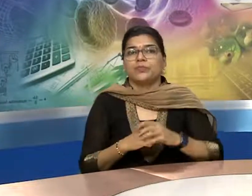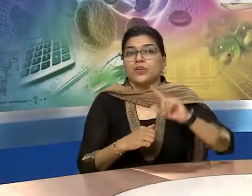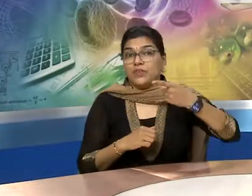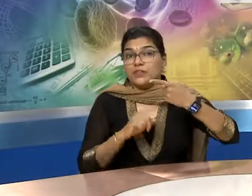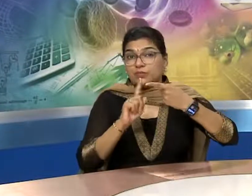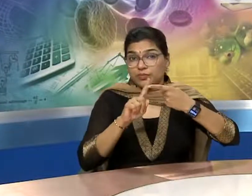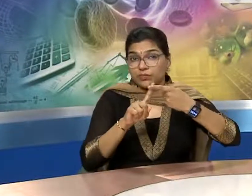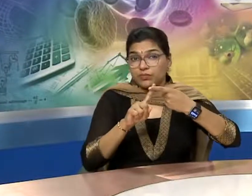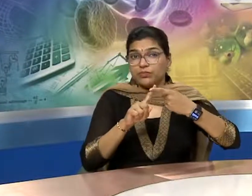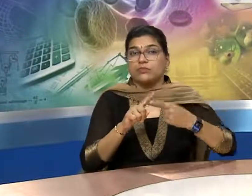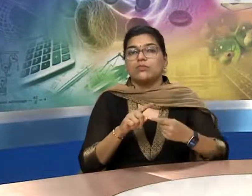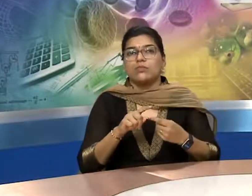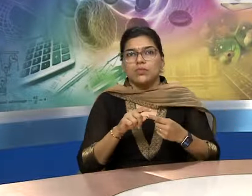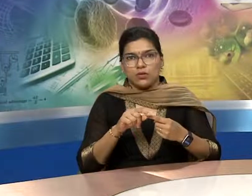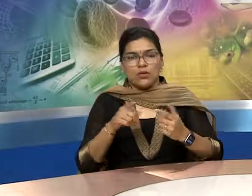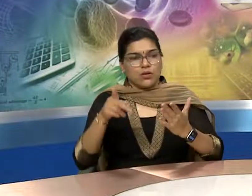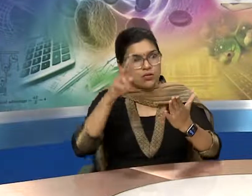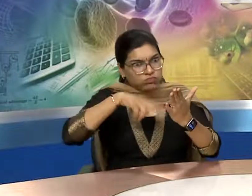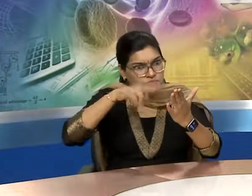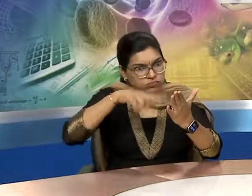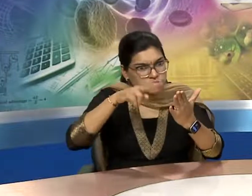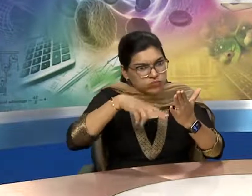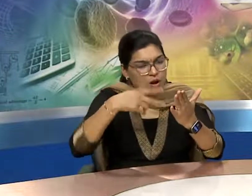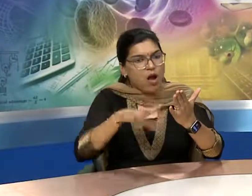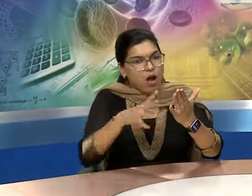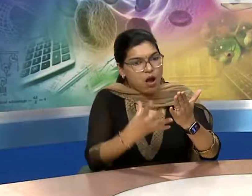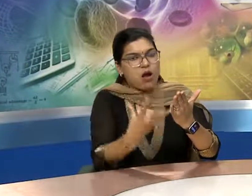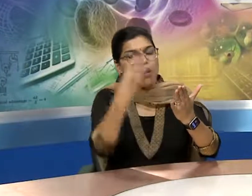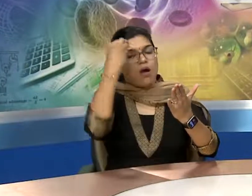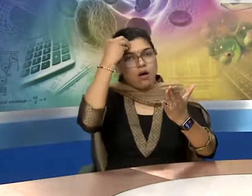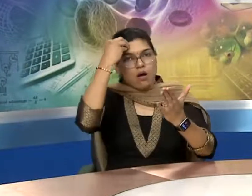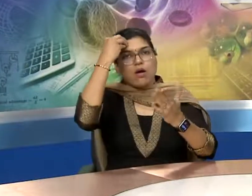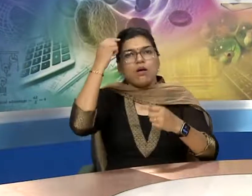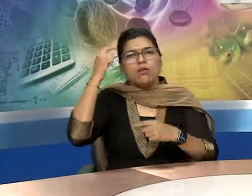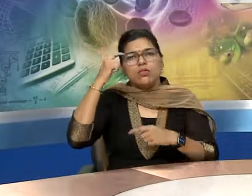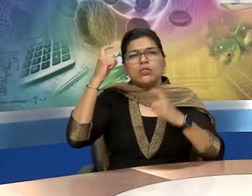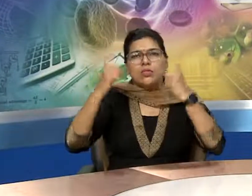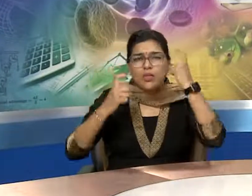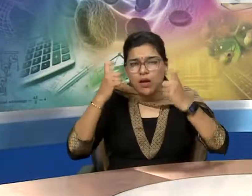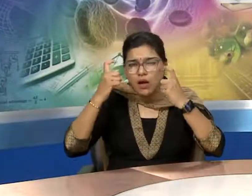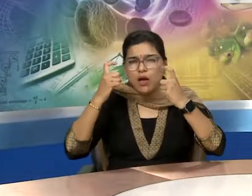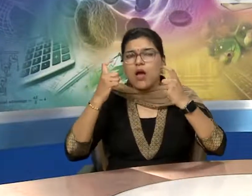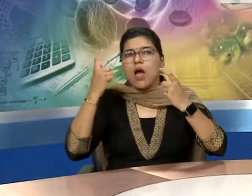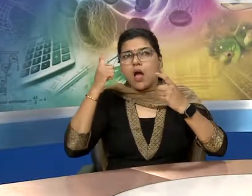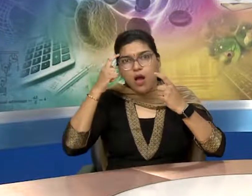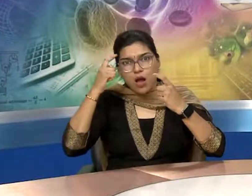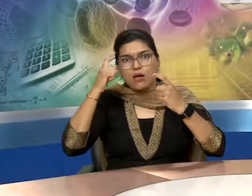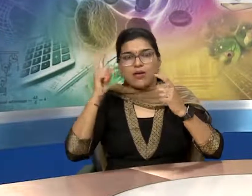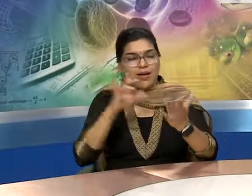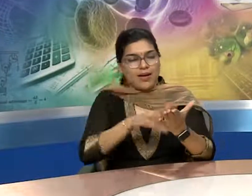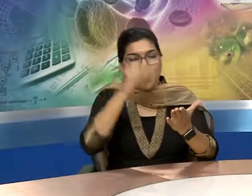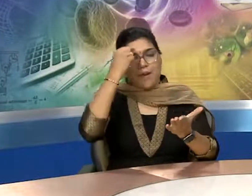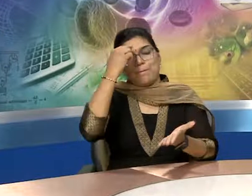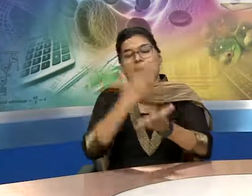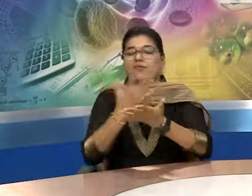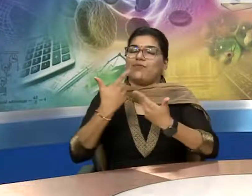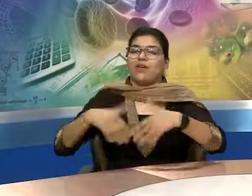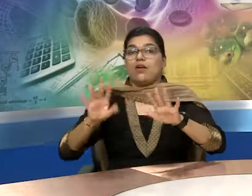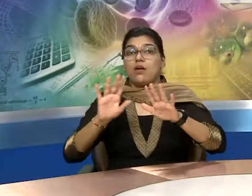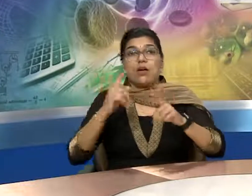The promotion of culture can be considered easily by looking at the two aspects.